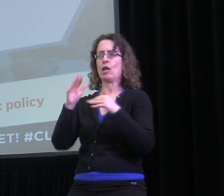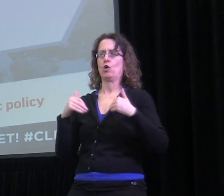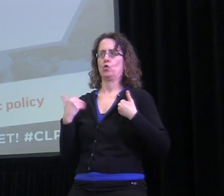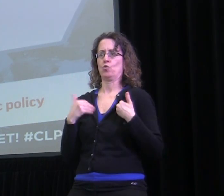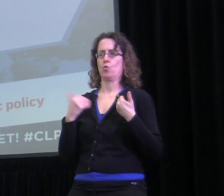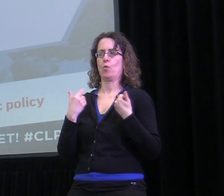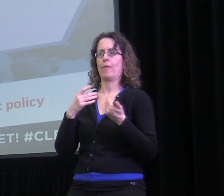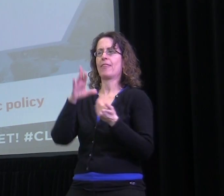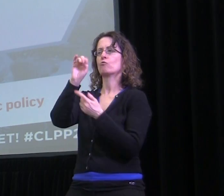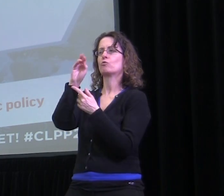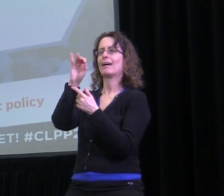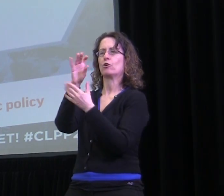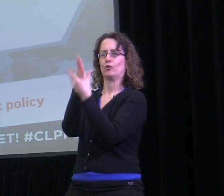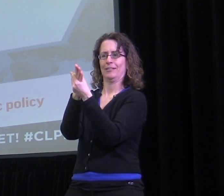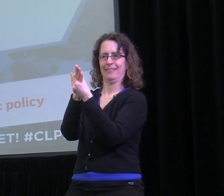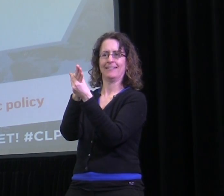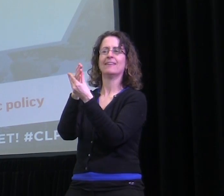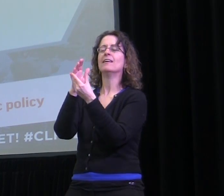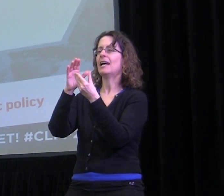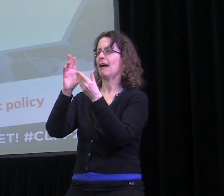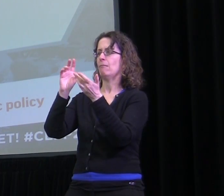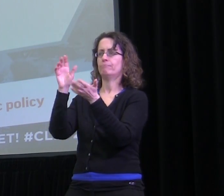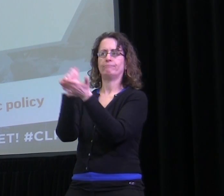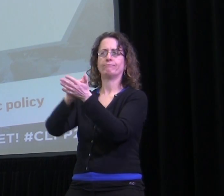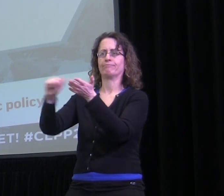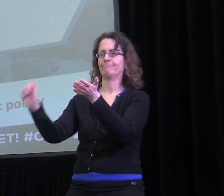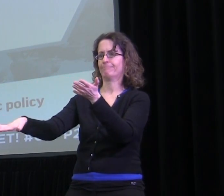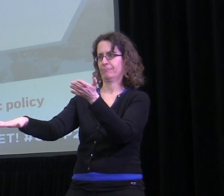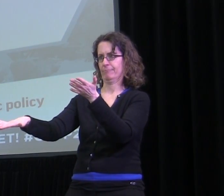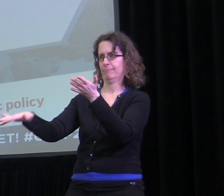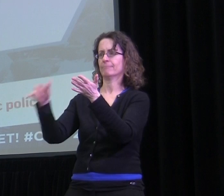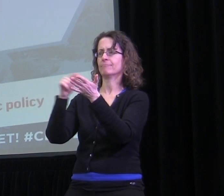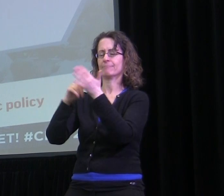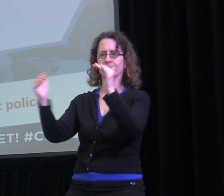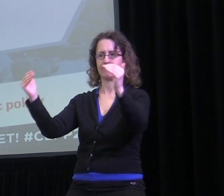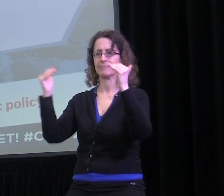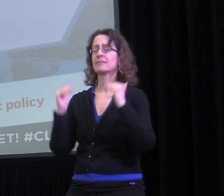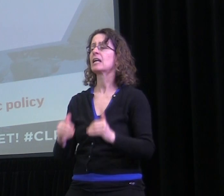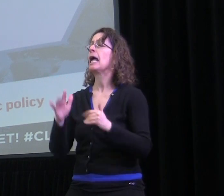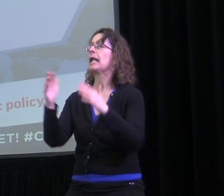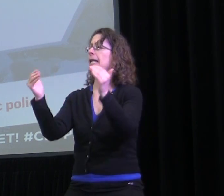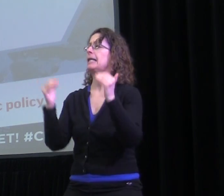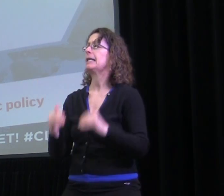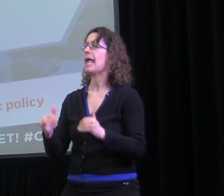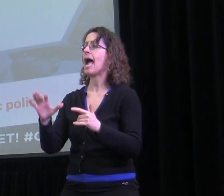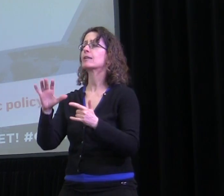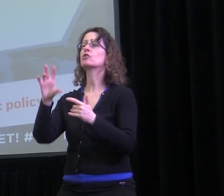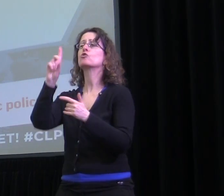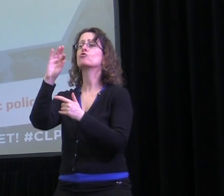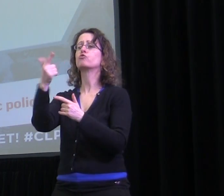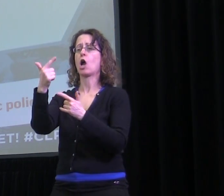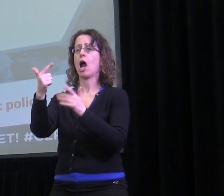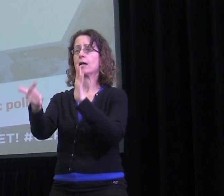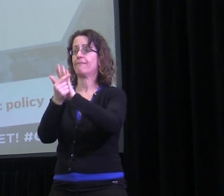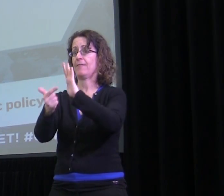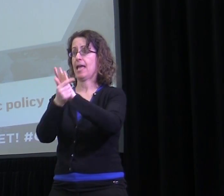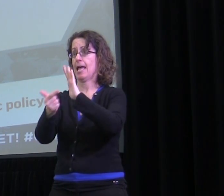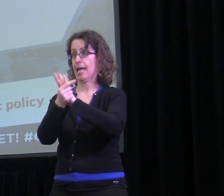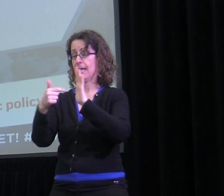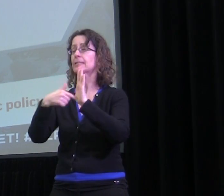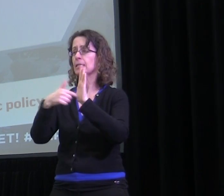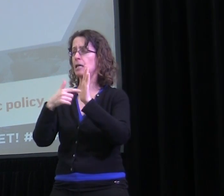Senate Bill 1770, eliminate mandatory minimums related to drug offenses. The Department of Justice says to do